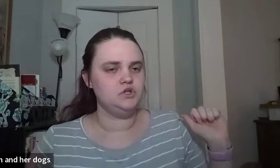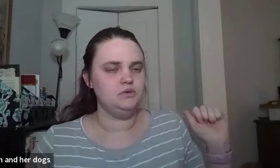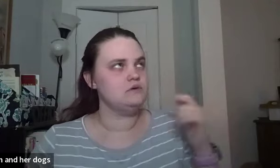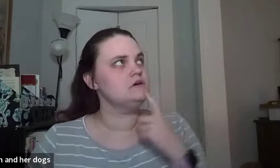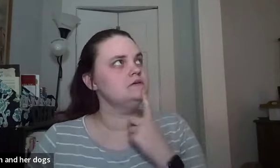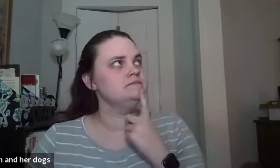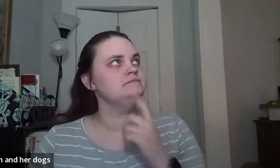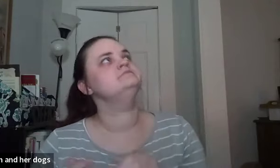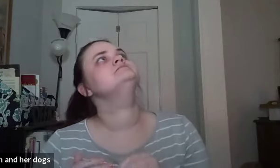Your